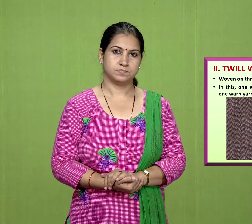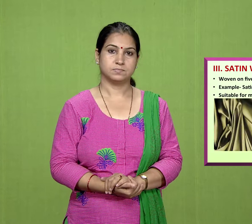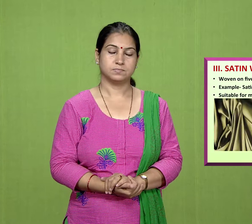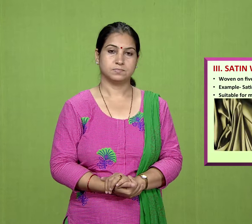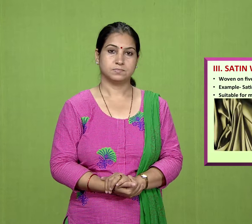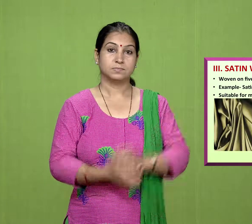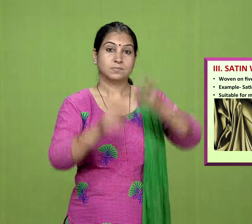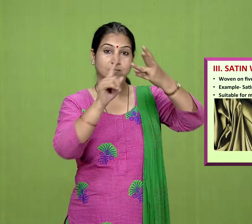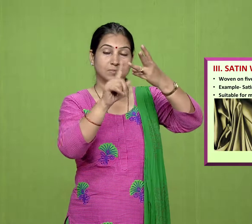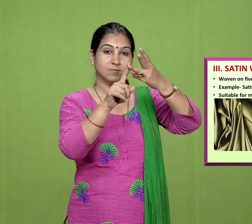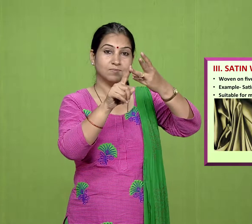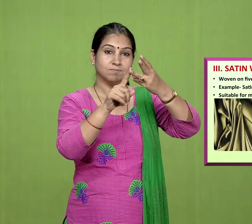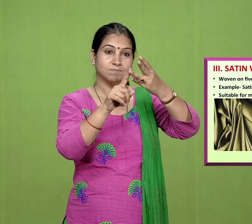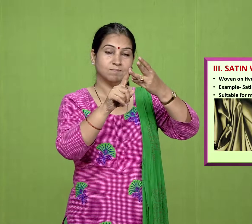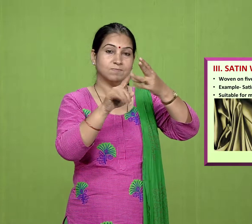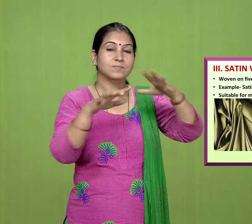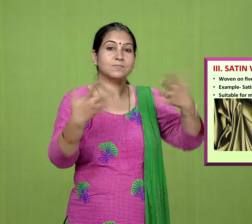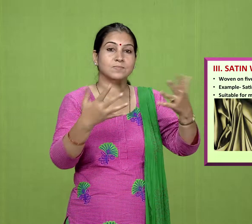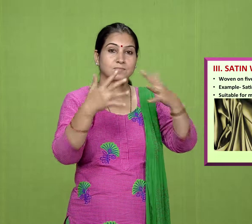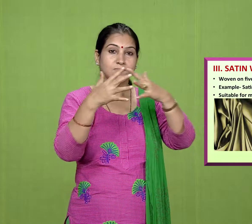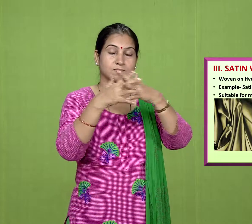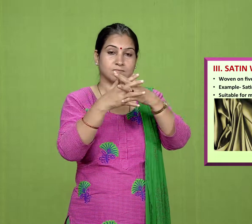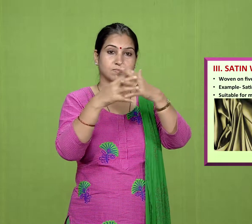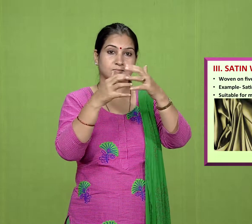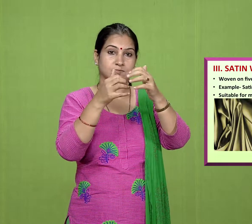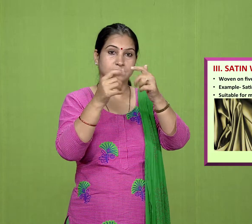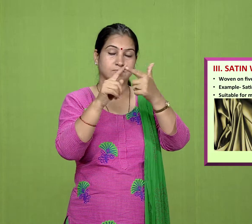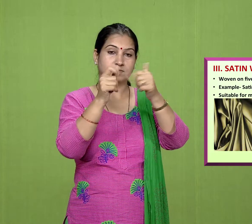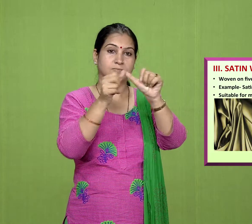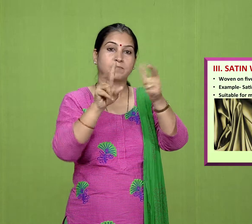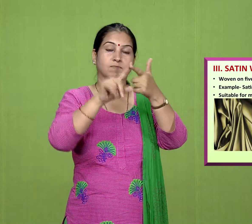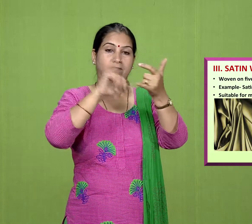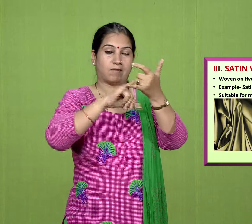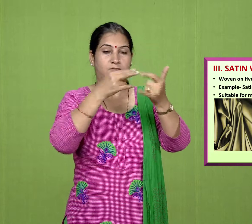The third type of weave is satin weave.